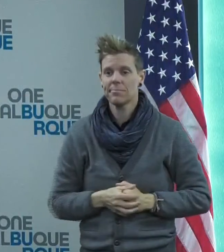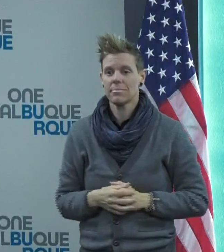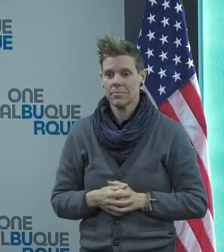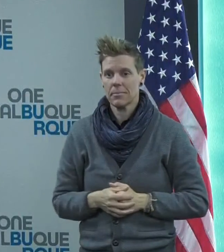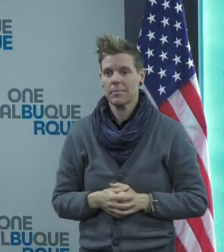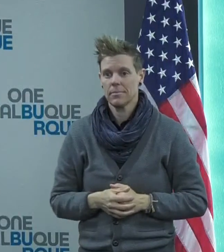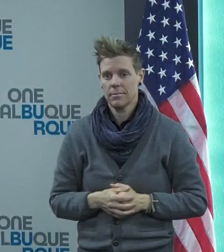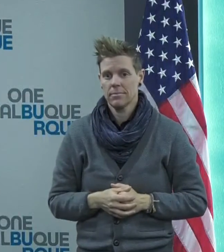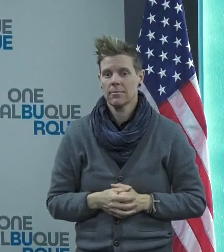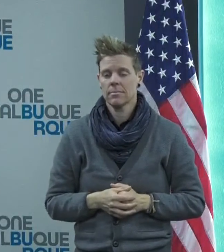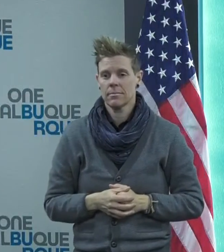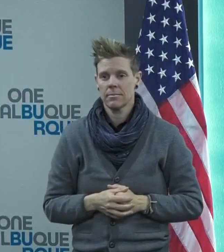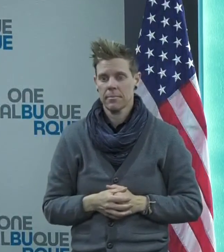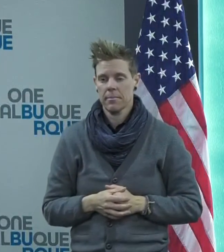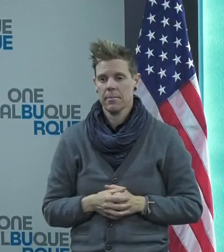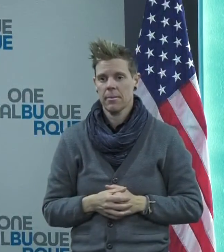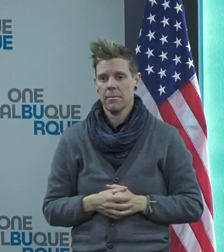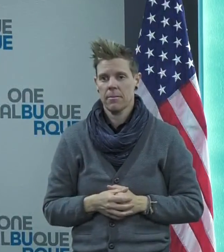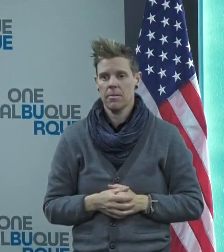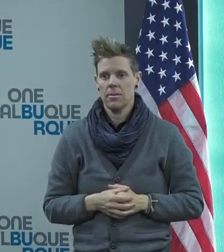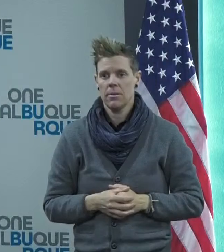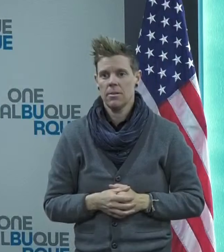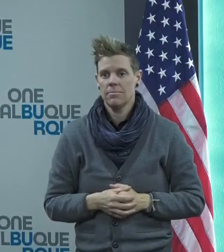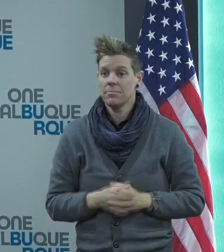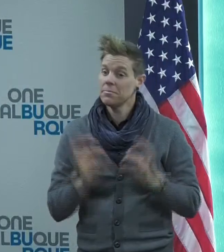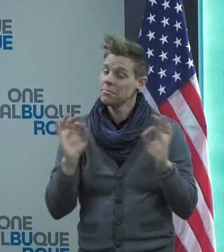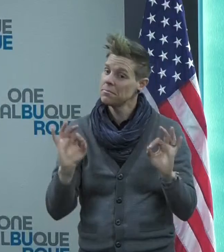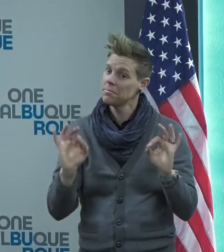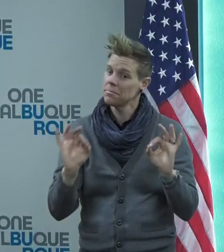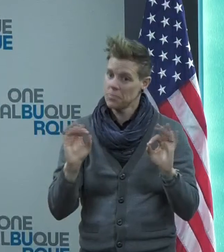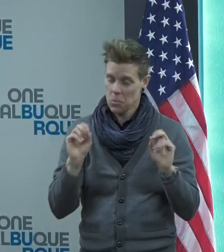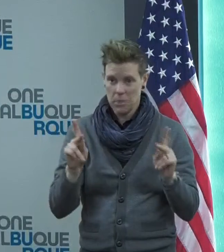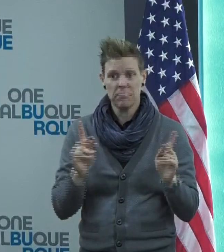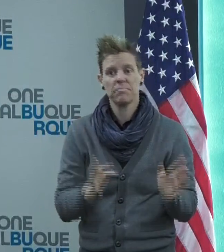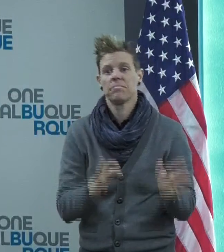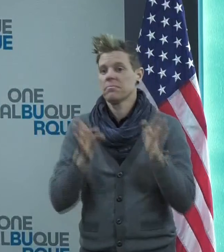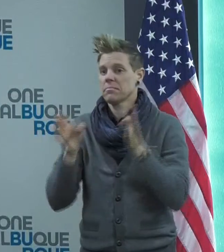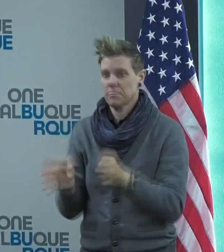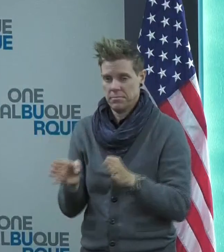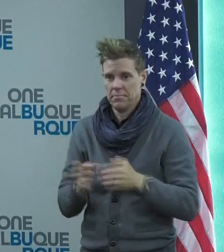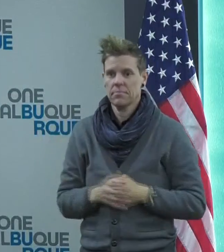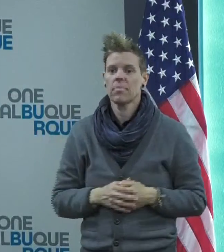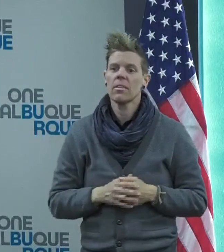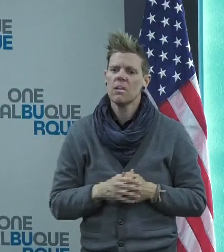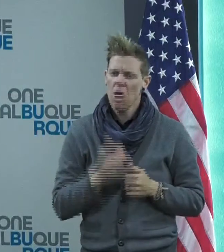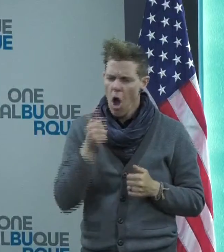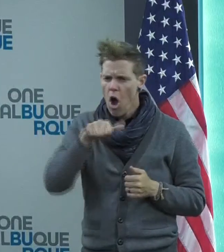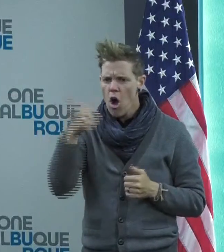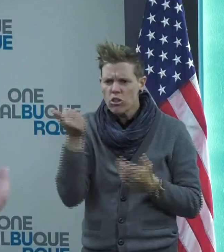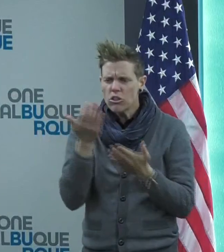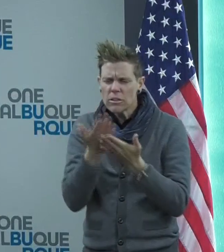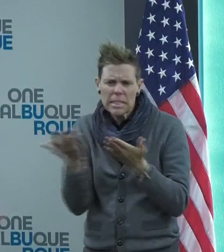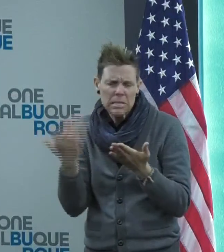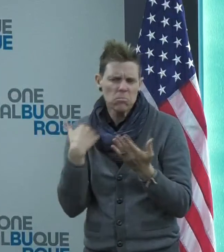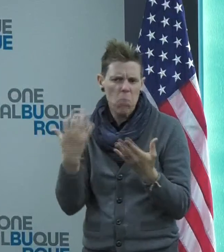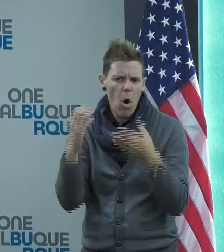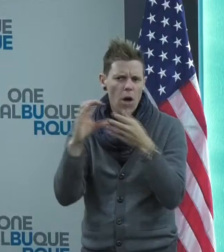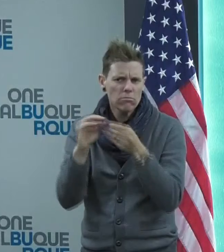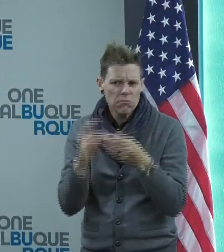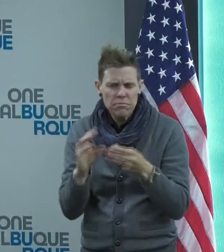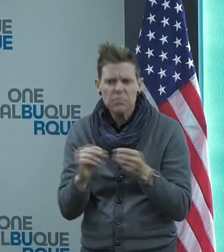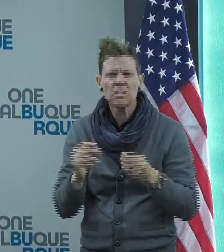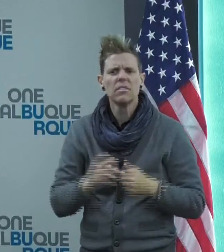followed. Okay, now let's talk a little bit about a couple of other issues. First, following up on